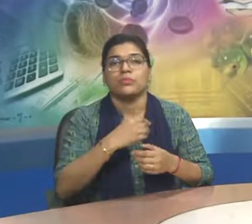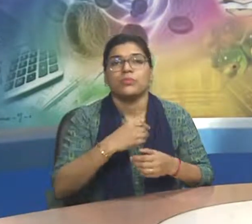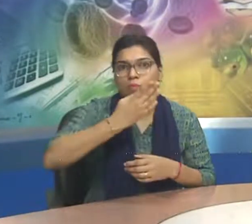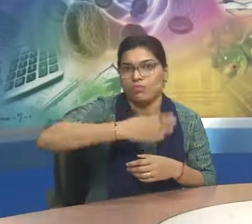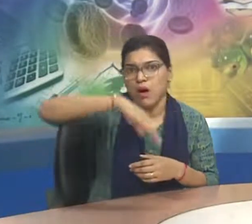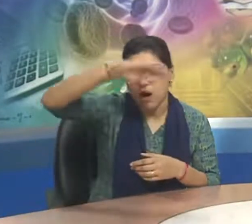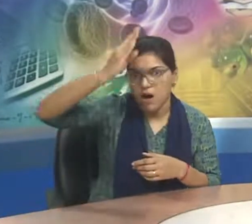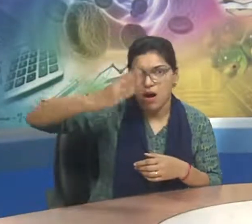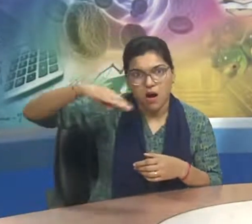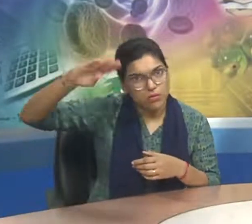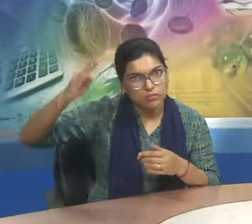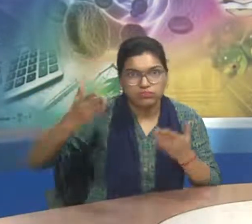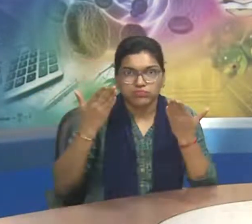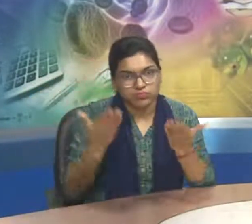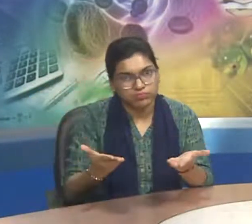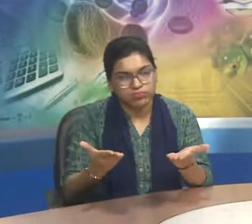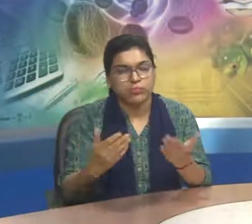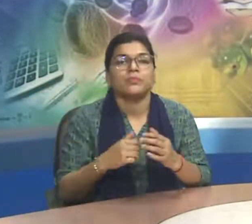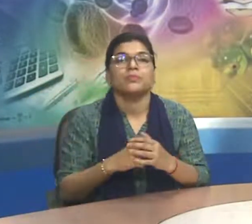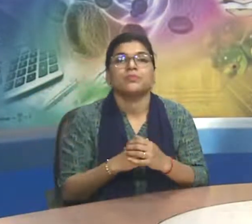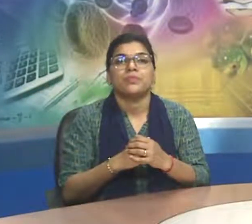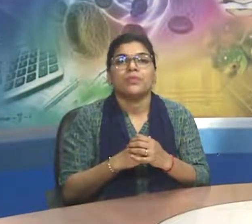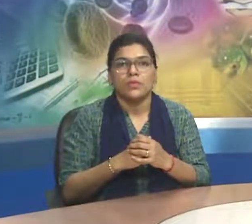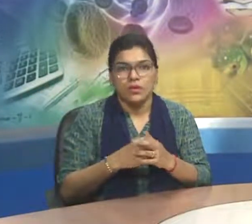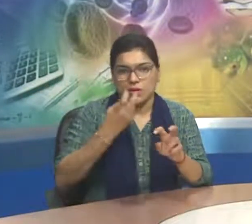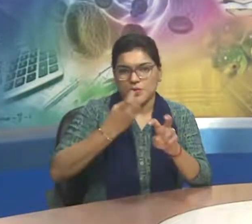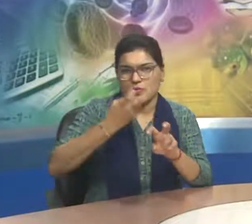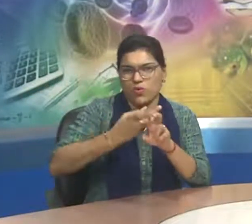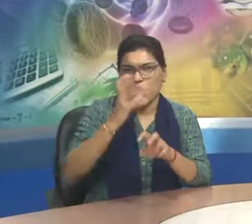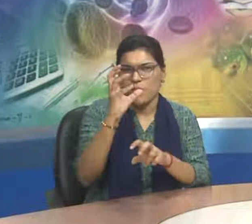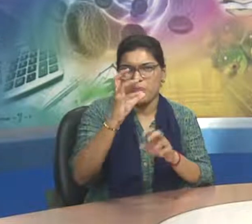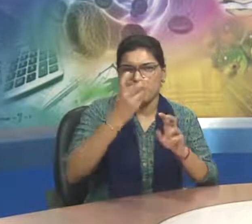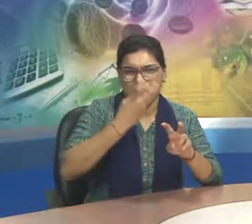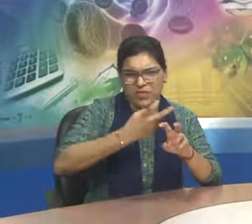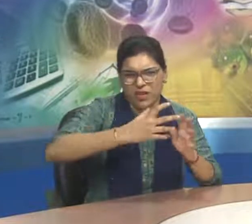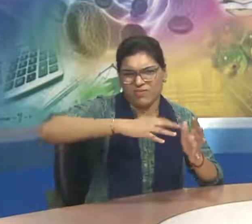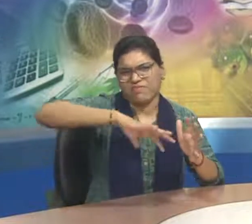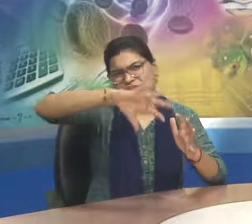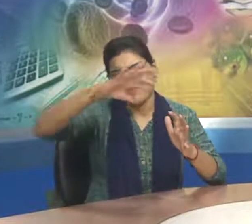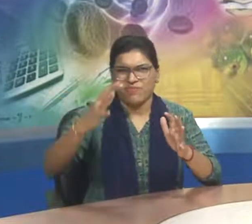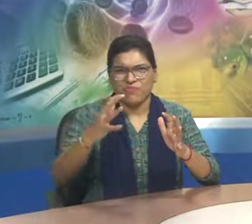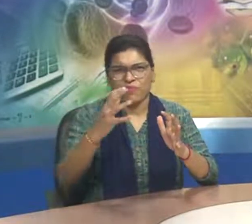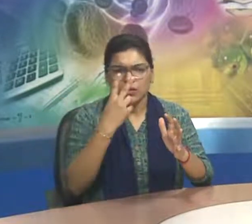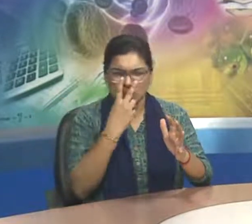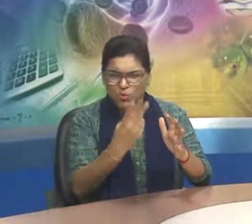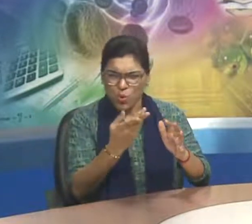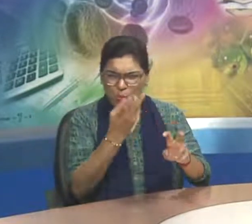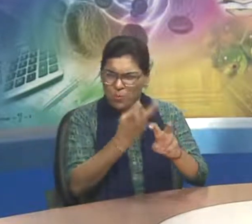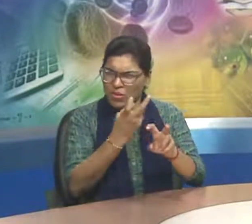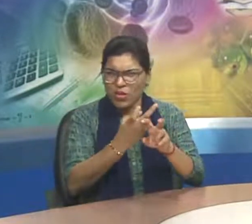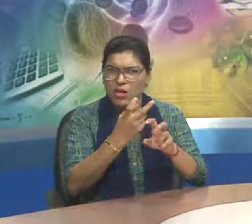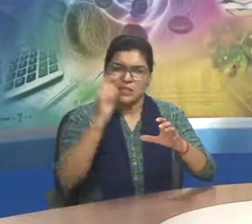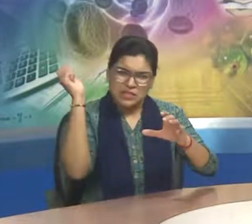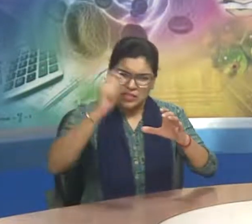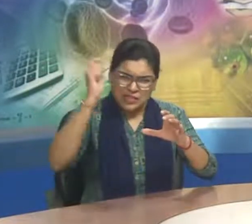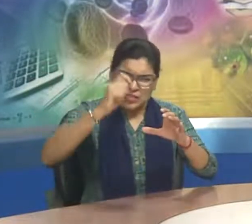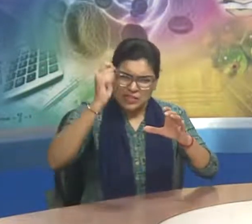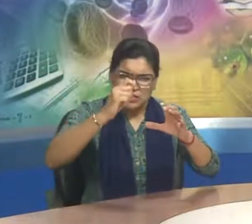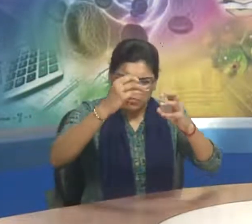Have you all seen the mountains, the rocks, the deserts,